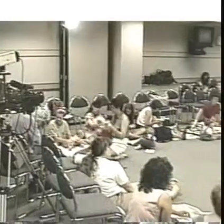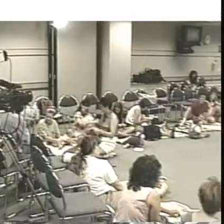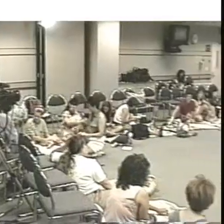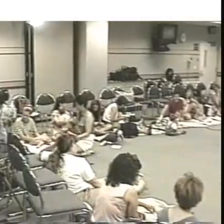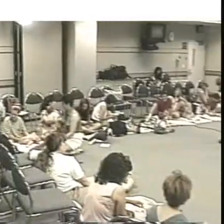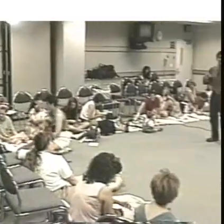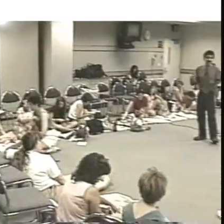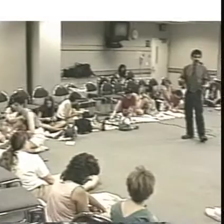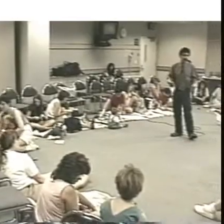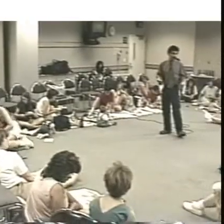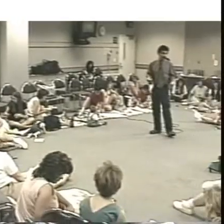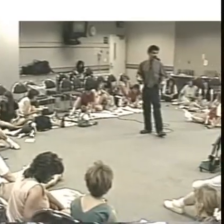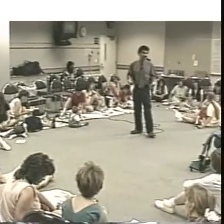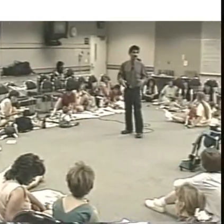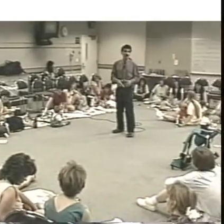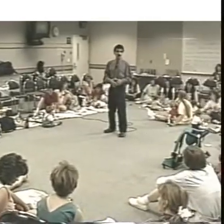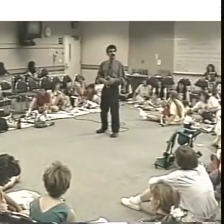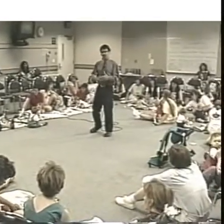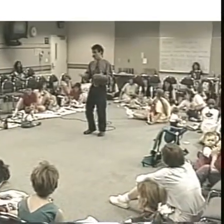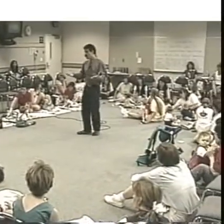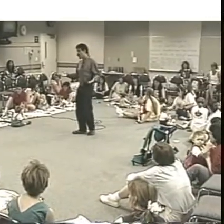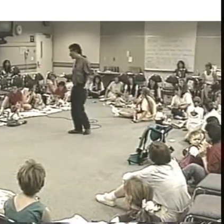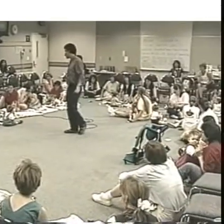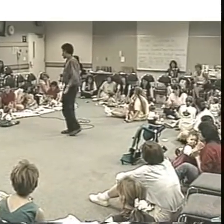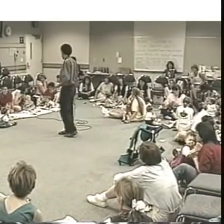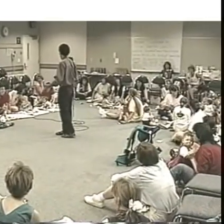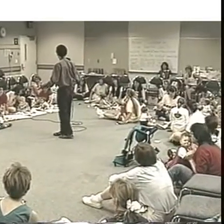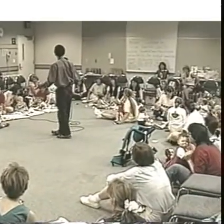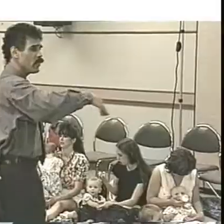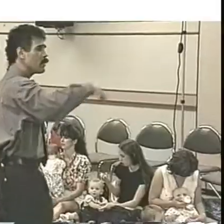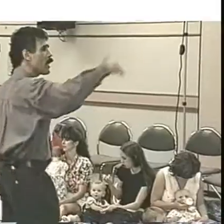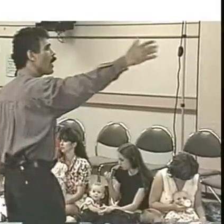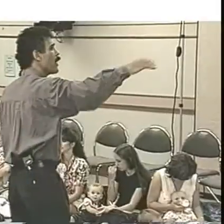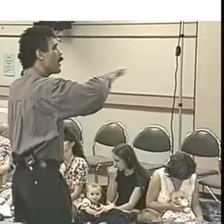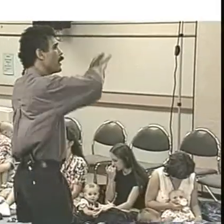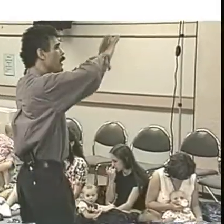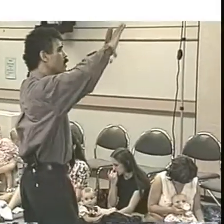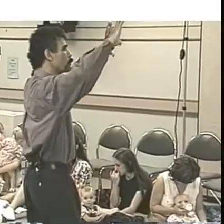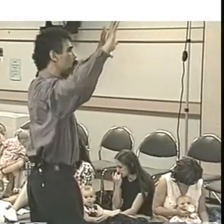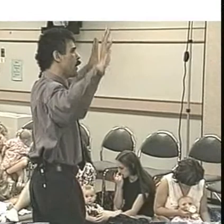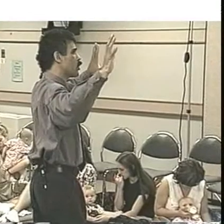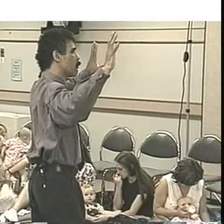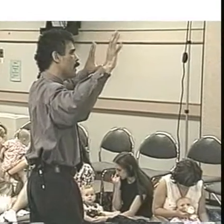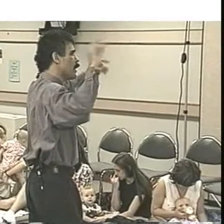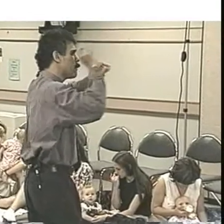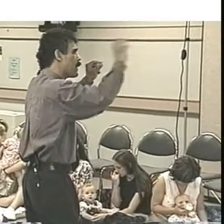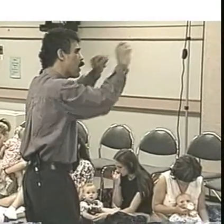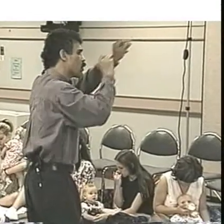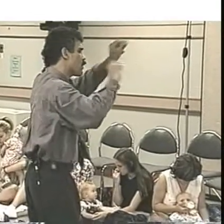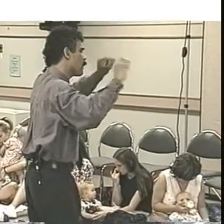researcher. And he spoke ASL, American Sign Language. He noticed one day that babies of deaf people were communicating